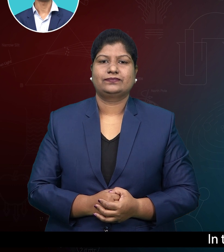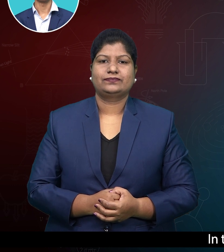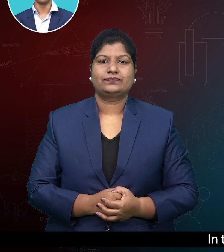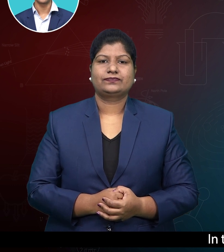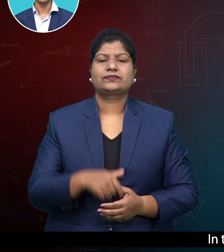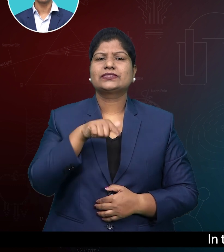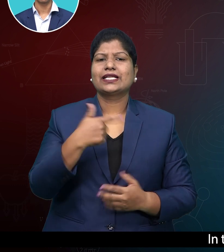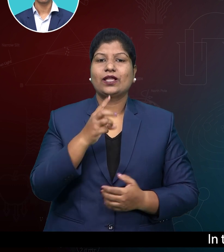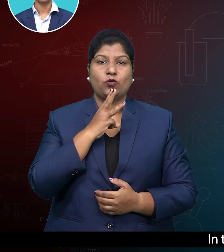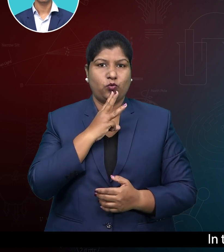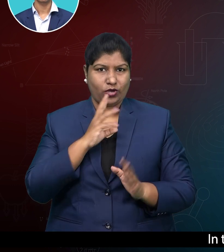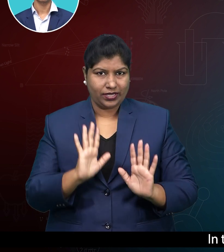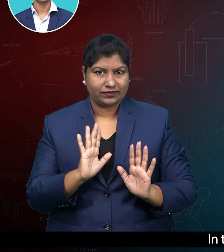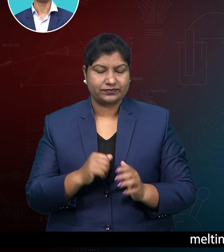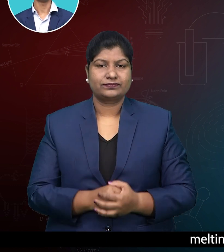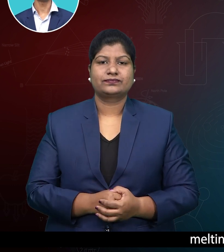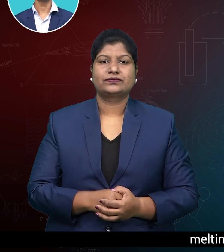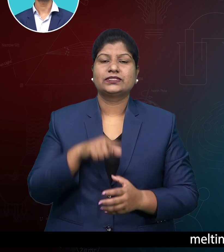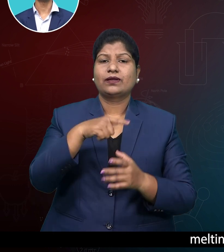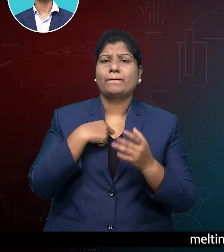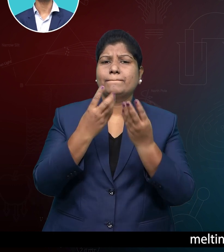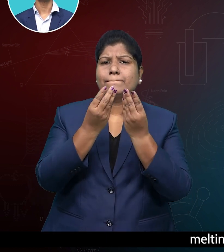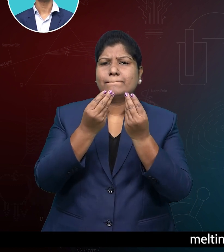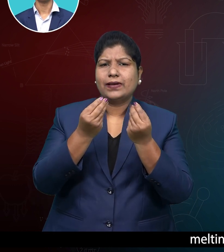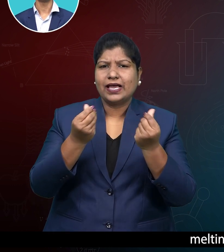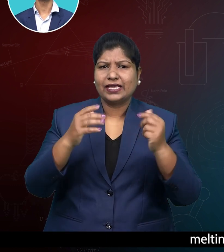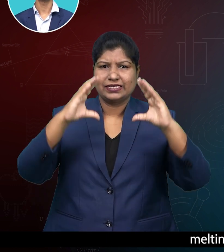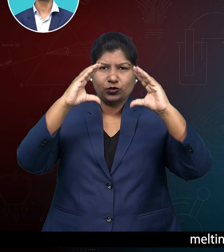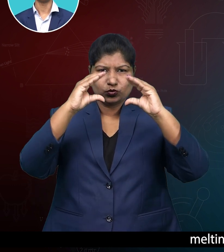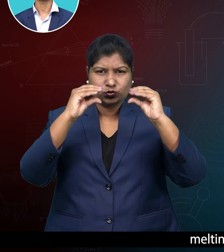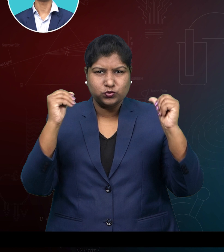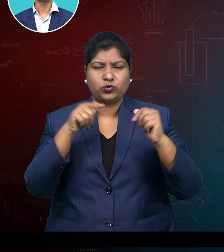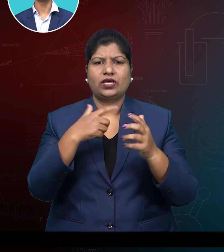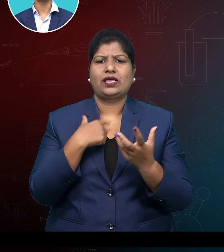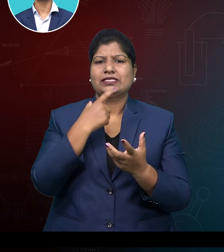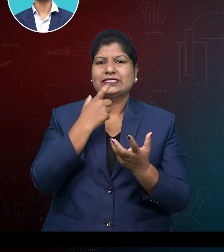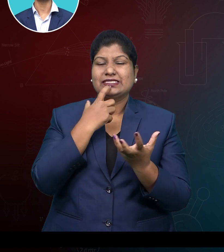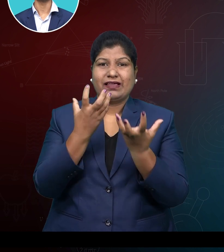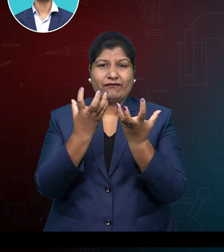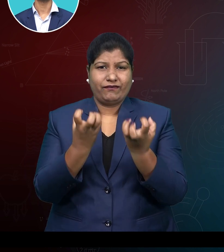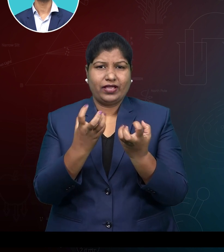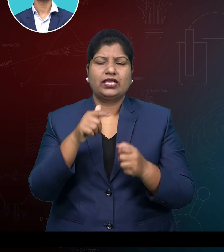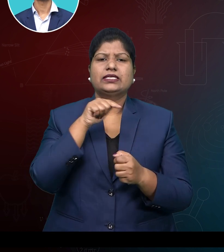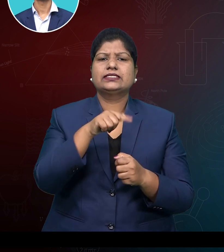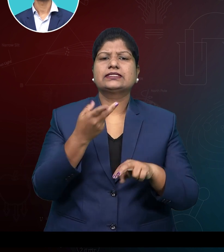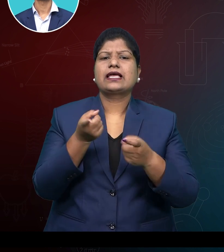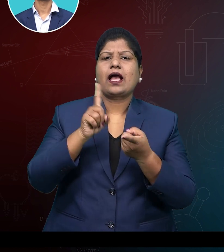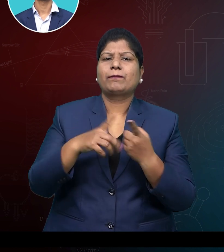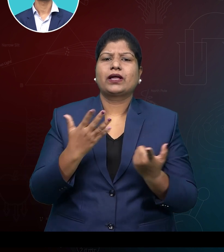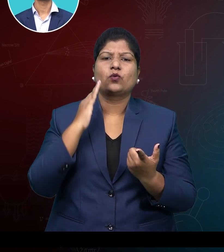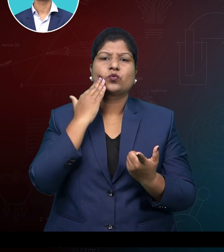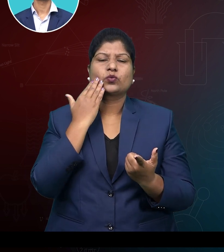In case of water, melting and freezing occur at 0 degrees Celsius.